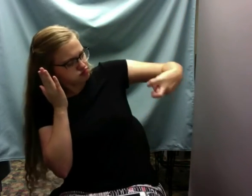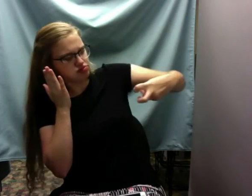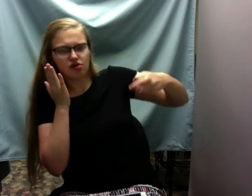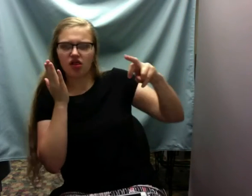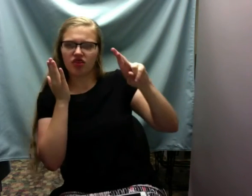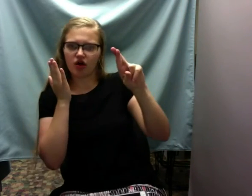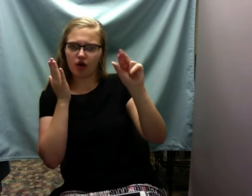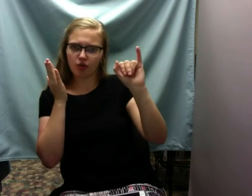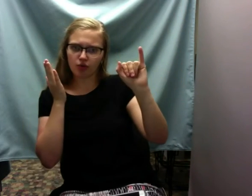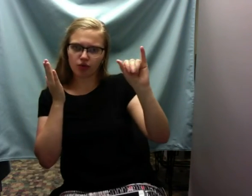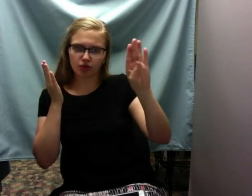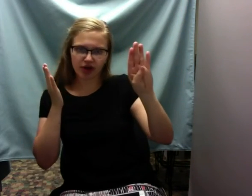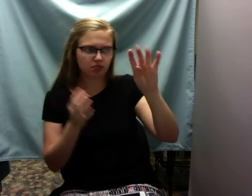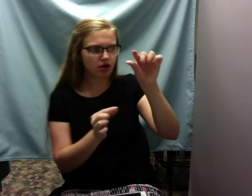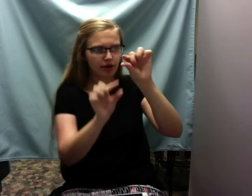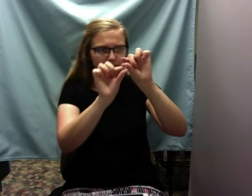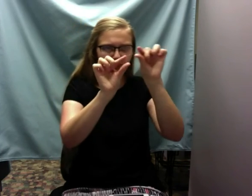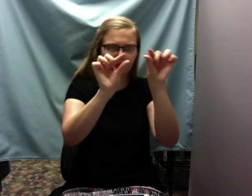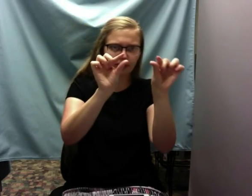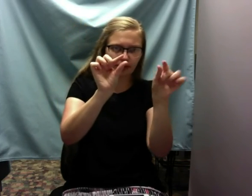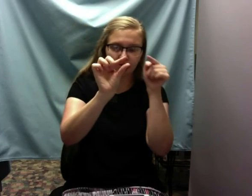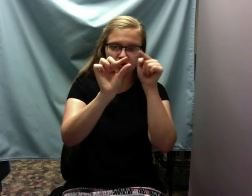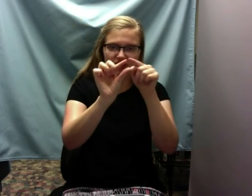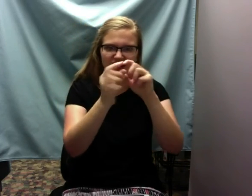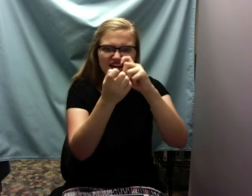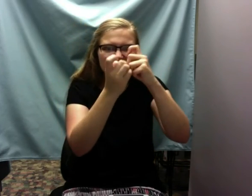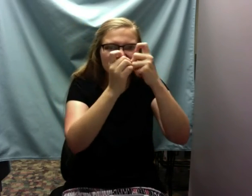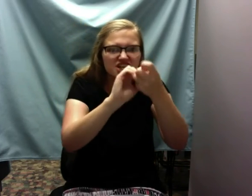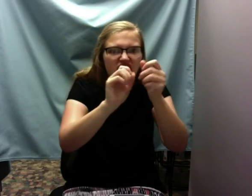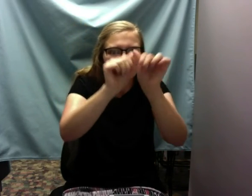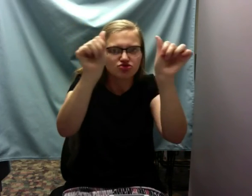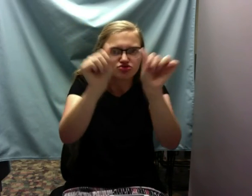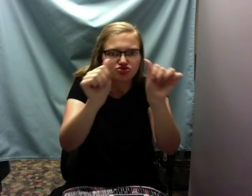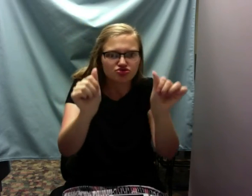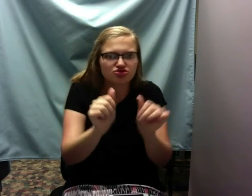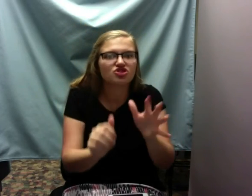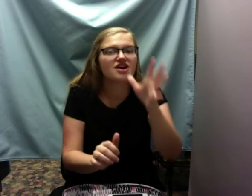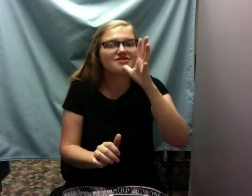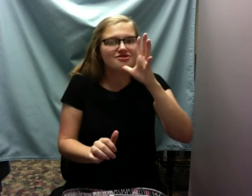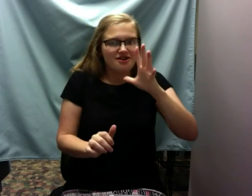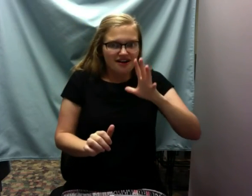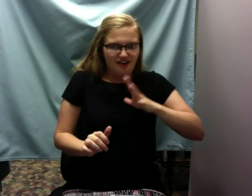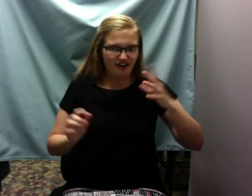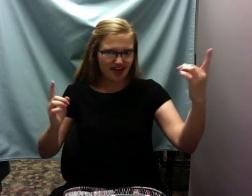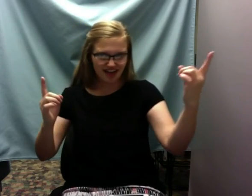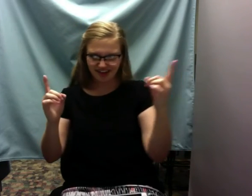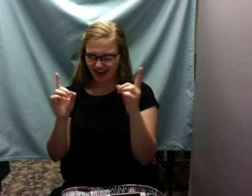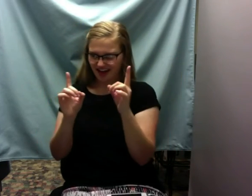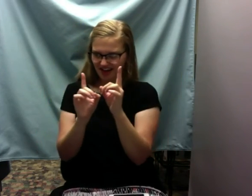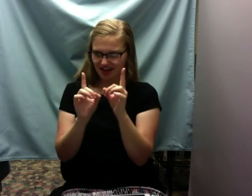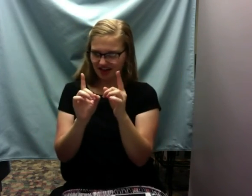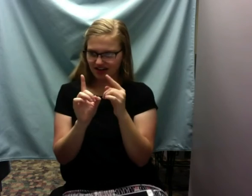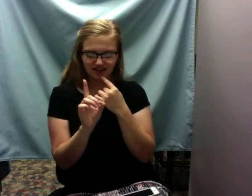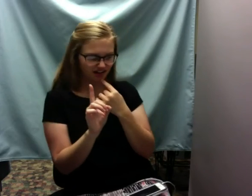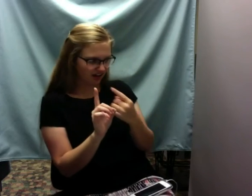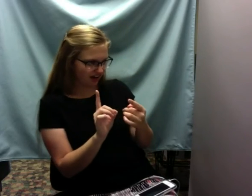And the rib which the Lord God had taken from man made he a woman, and brought her unto the man. And Adam said, This is now bone